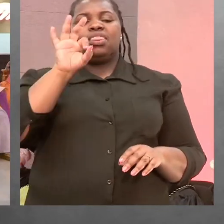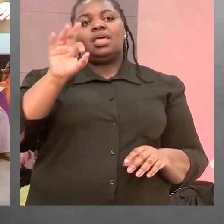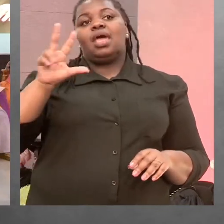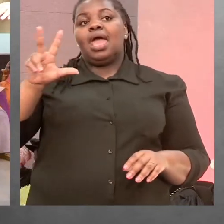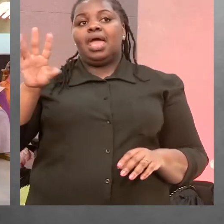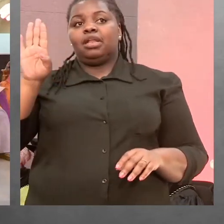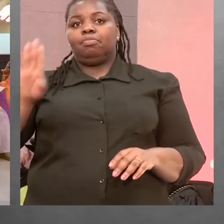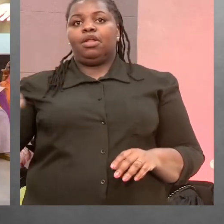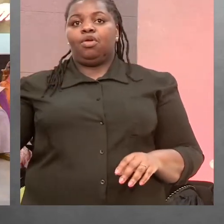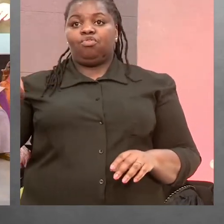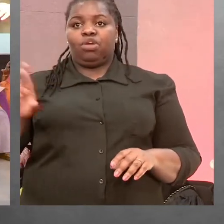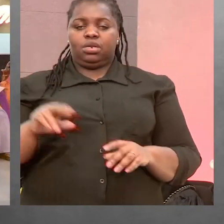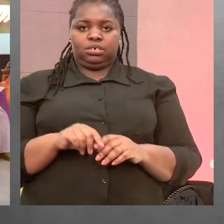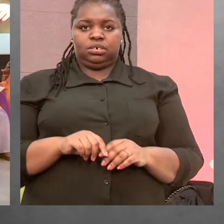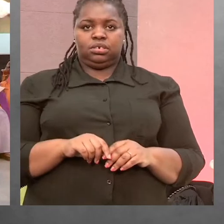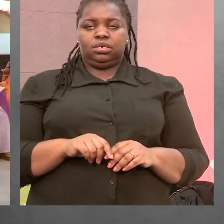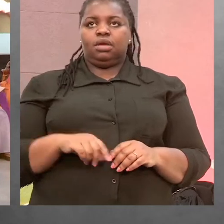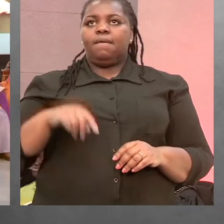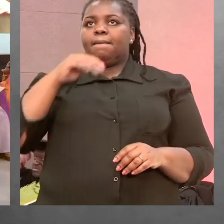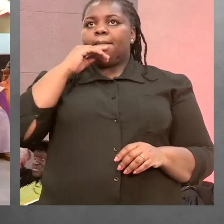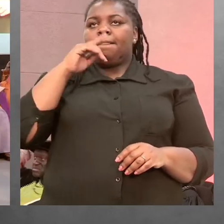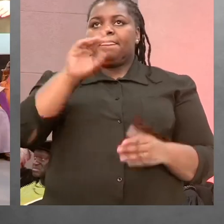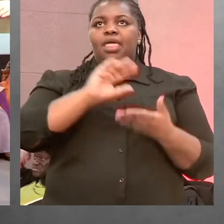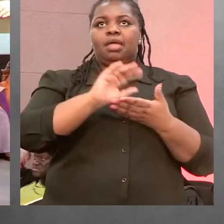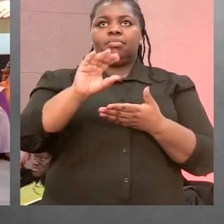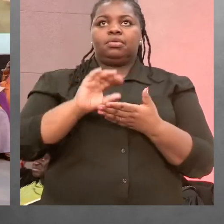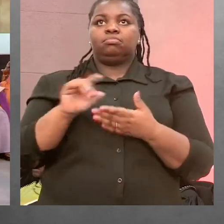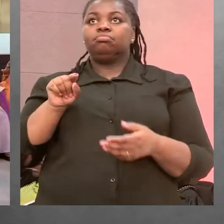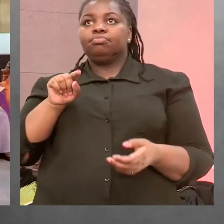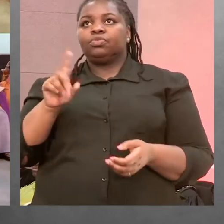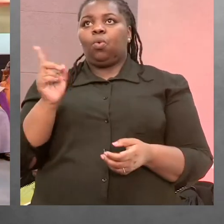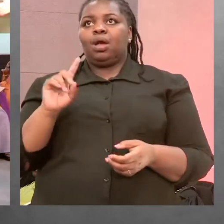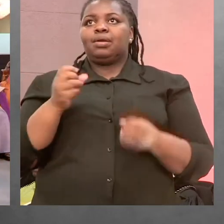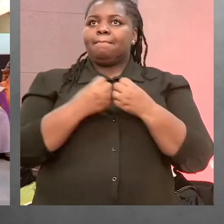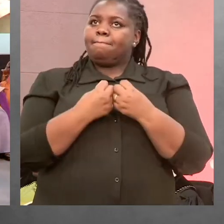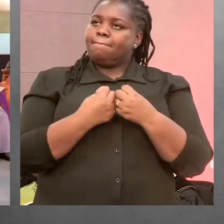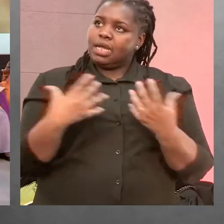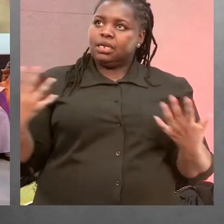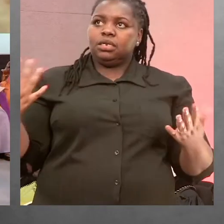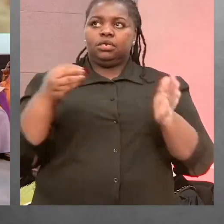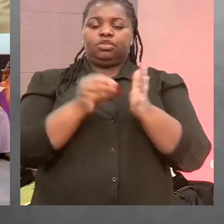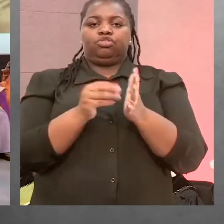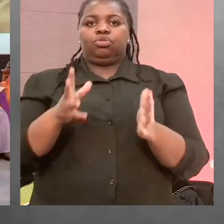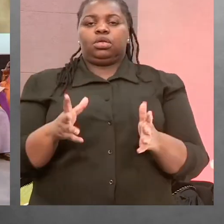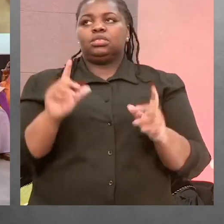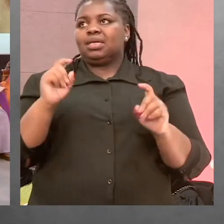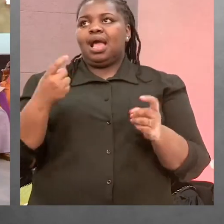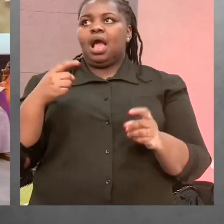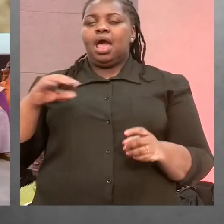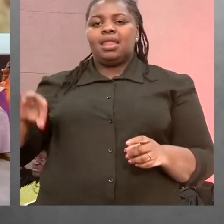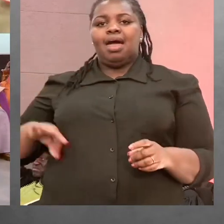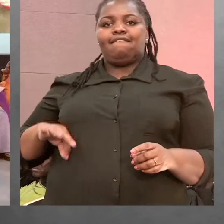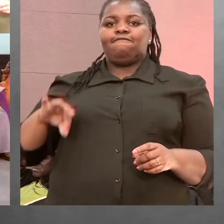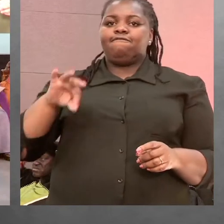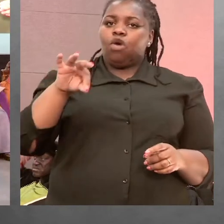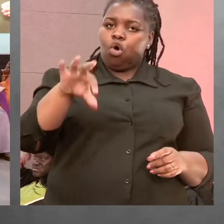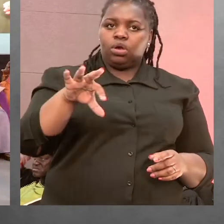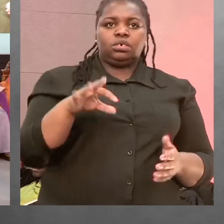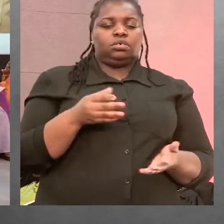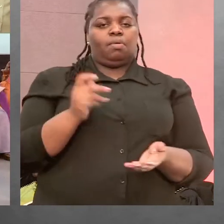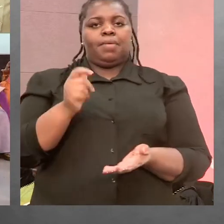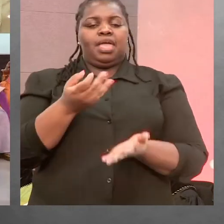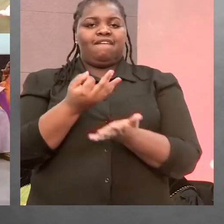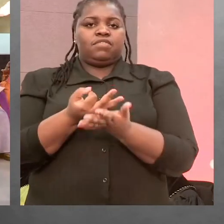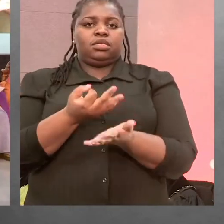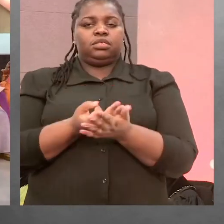rands. The implications of this are that many students will not afford fees